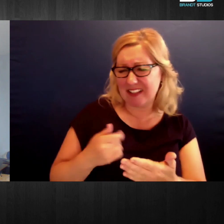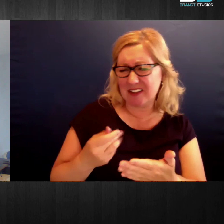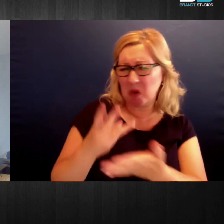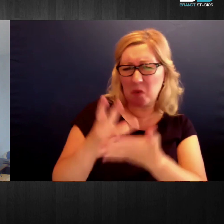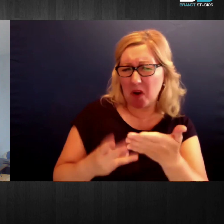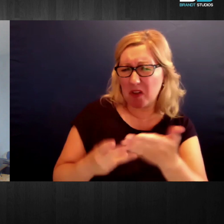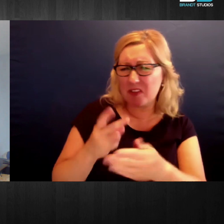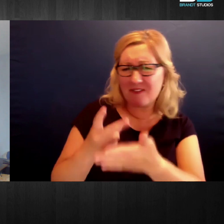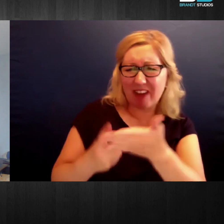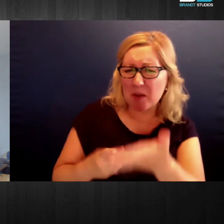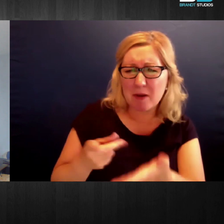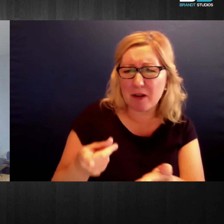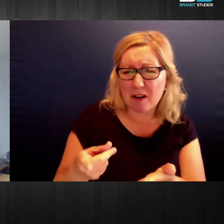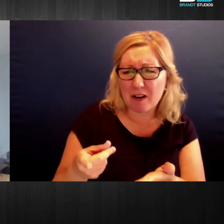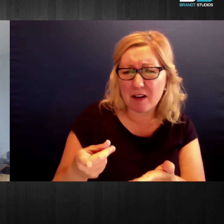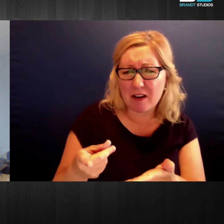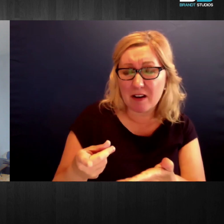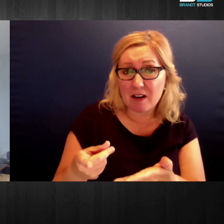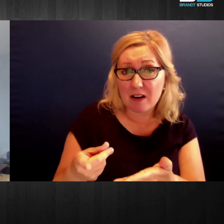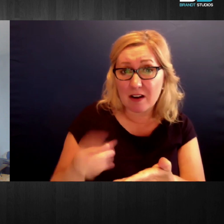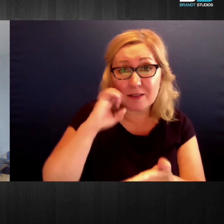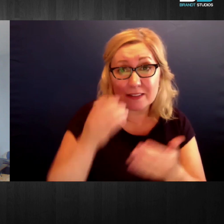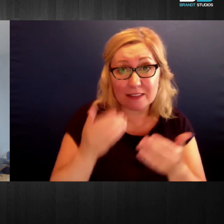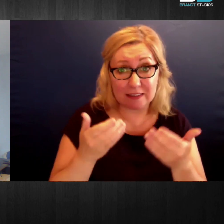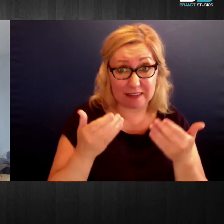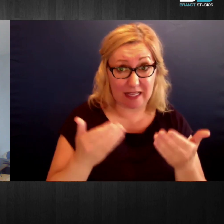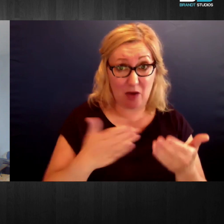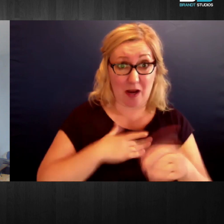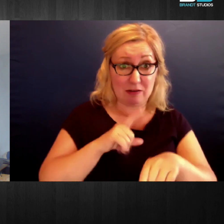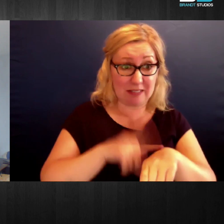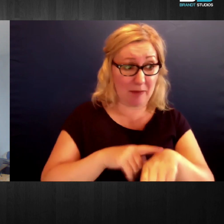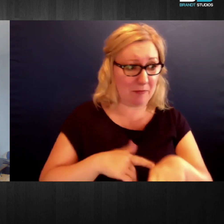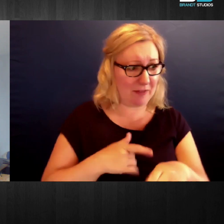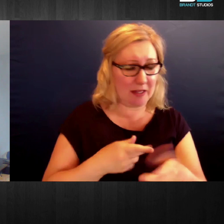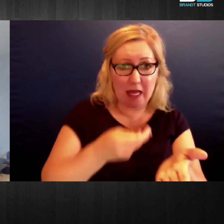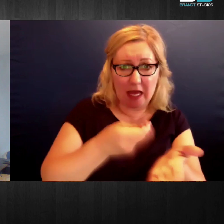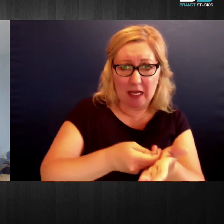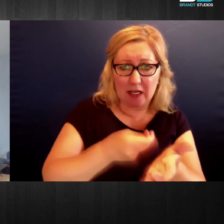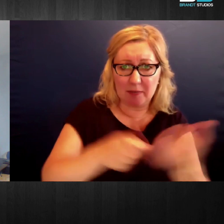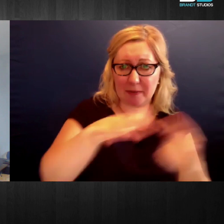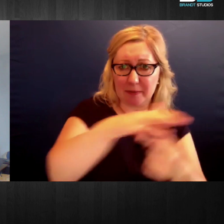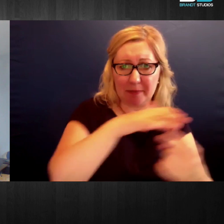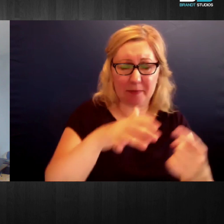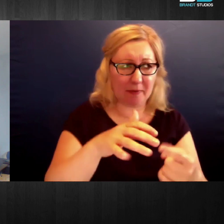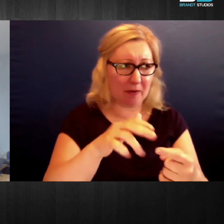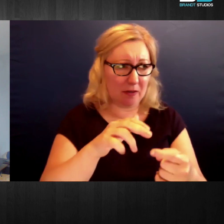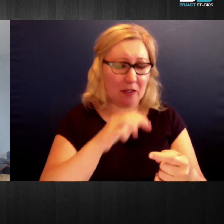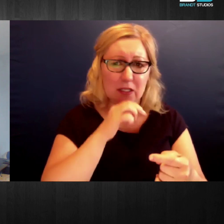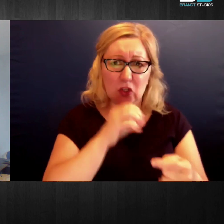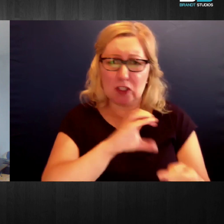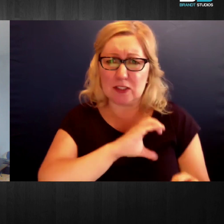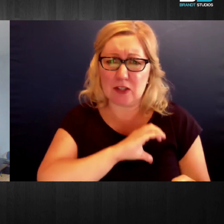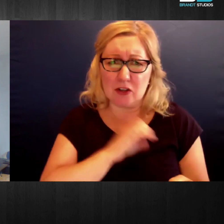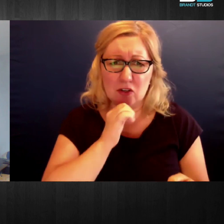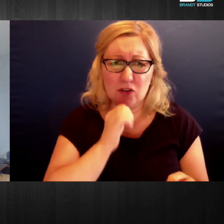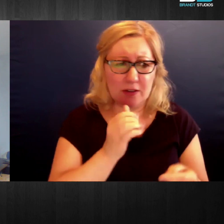increasingly living in an economically uncertain age, and we're socially anxious. And we can begin to see things like reading